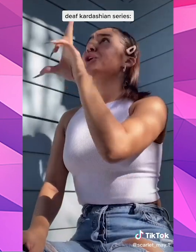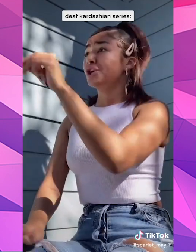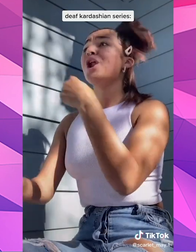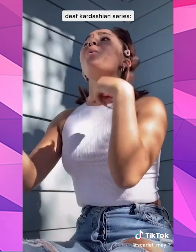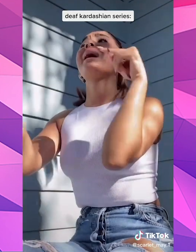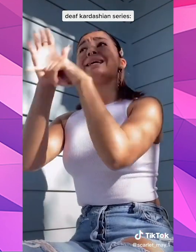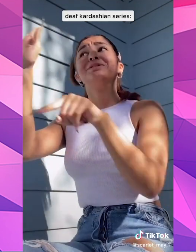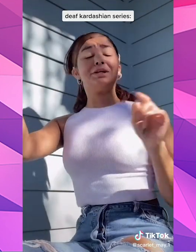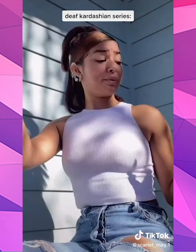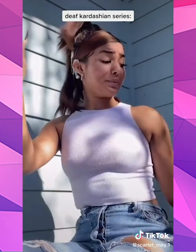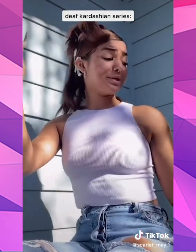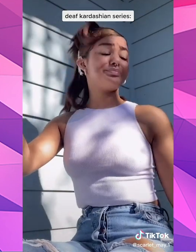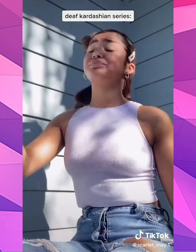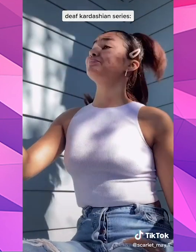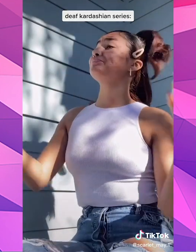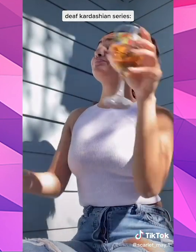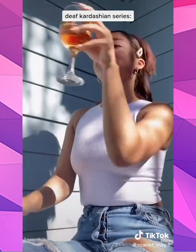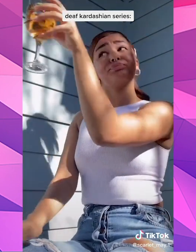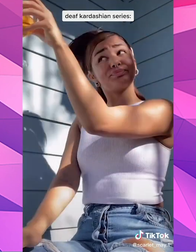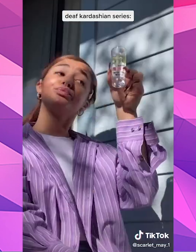No, but I killed the rumor